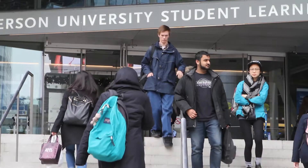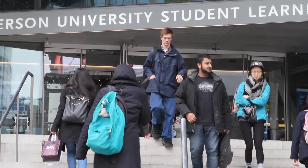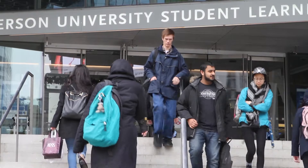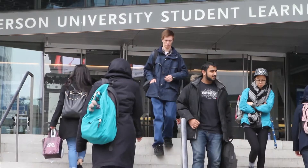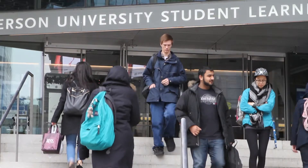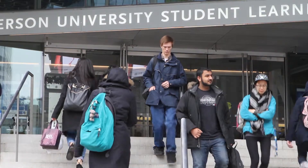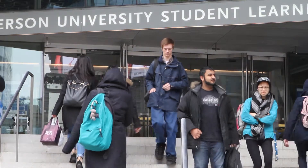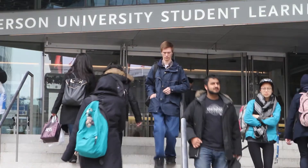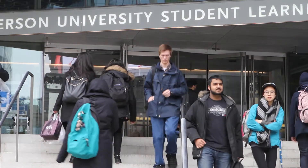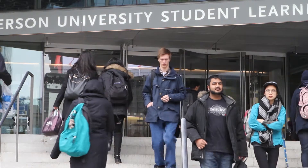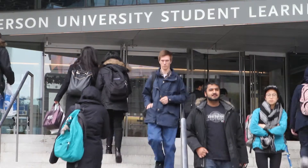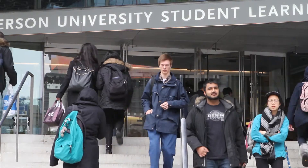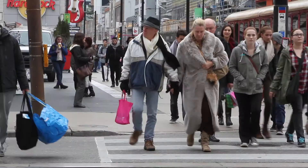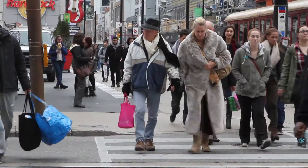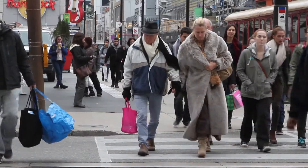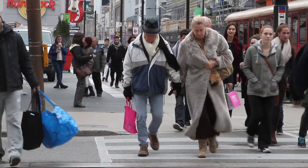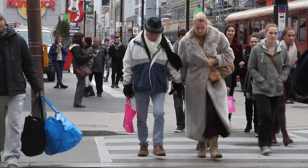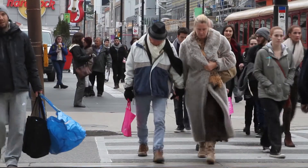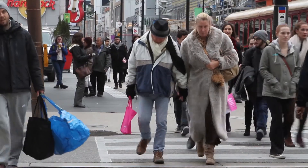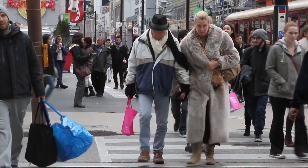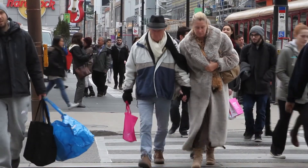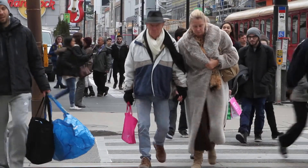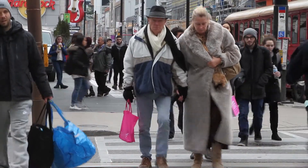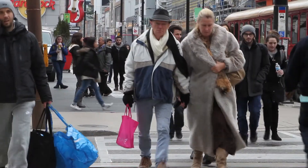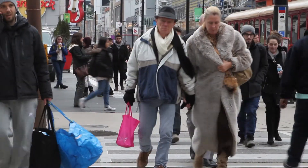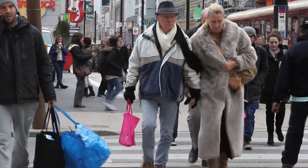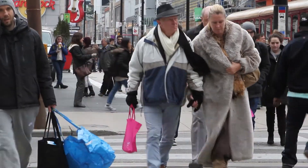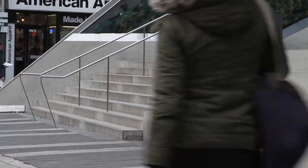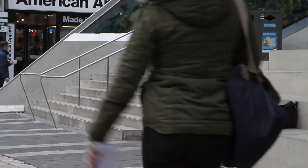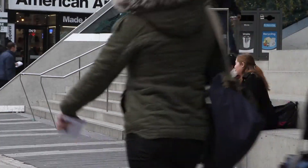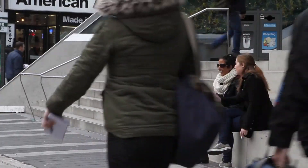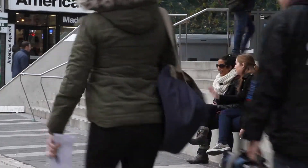what if to communicate, you don't need to speak vocally or hear audibly at all?